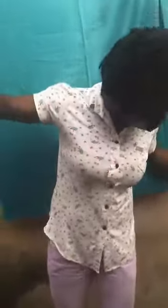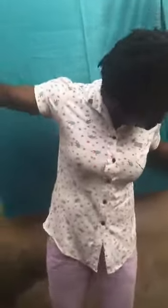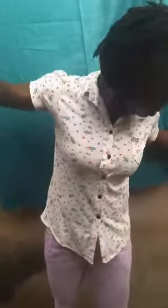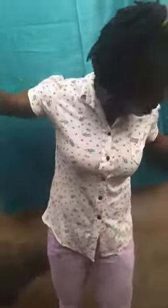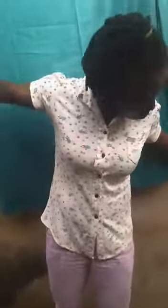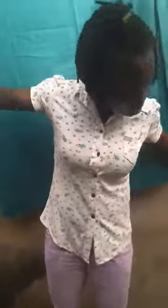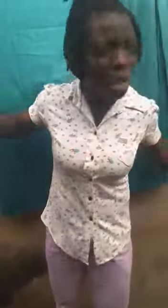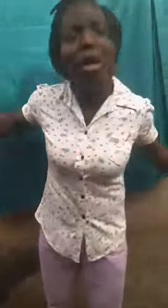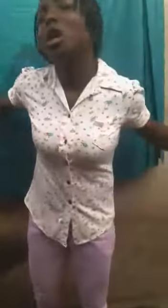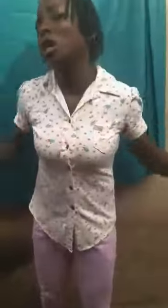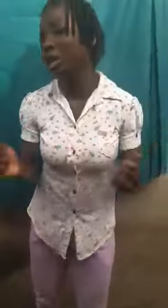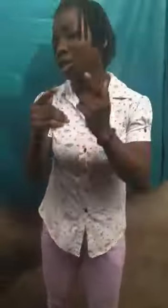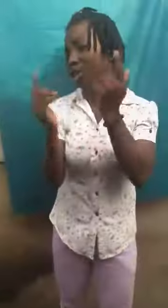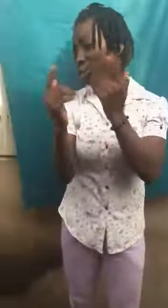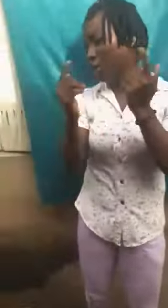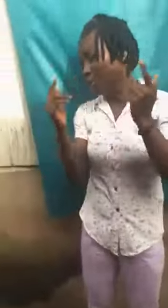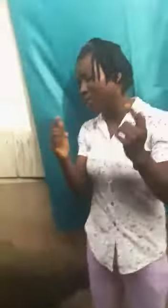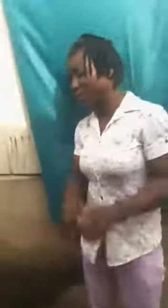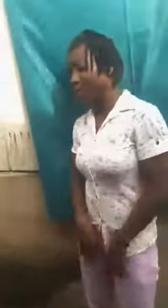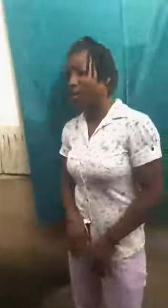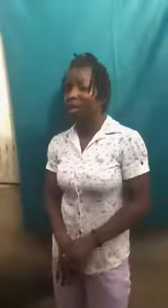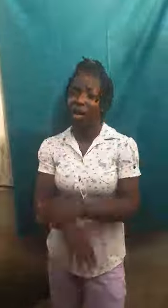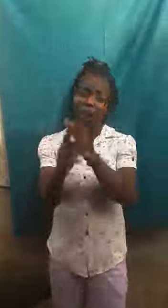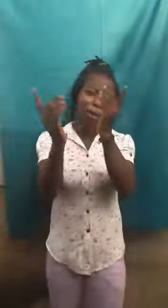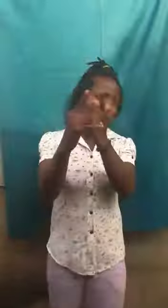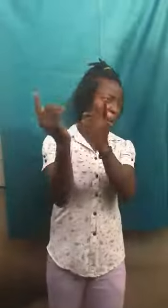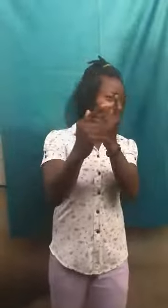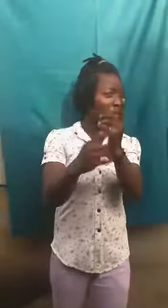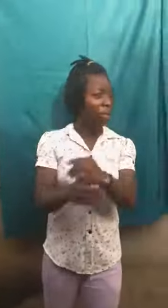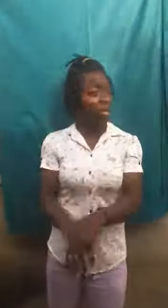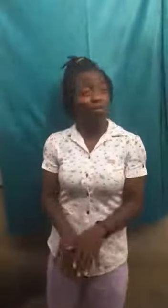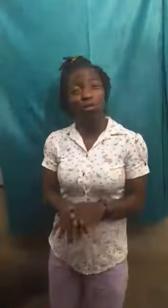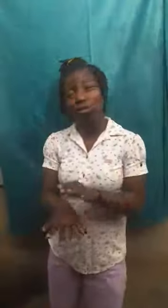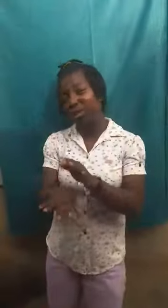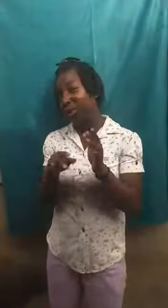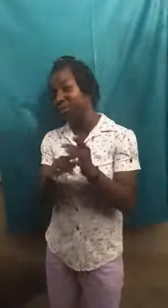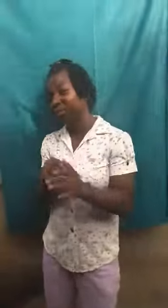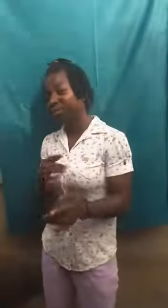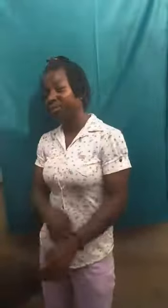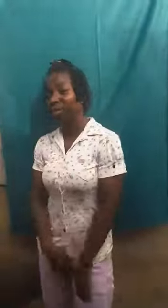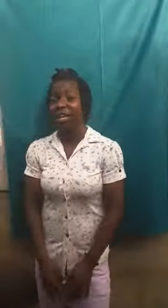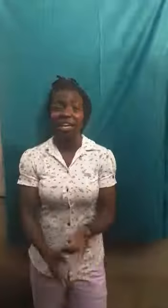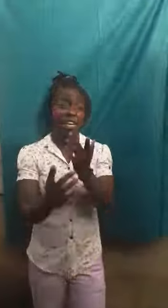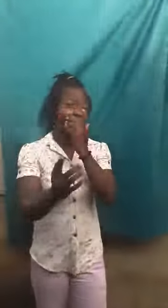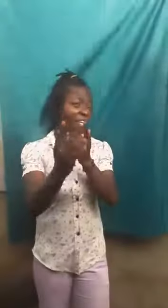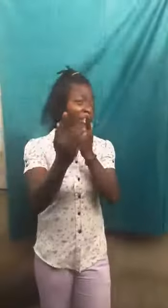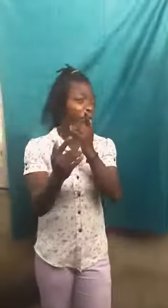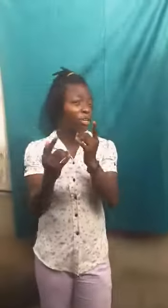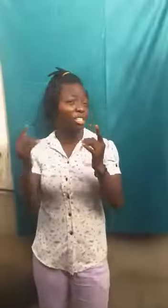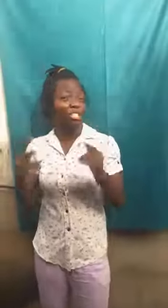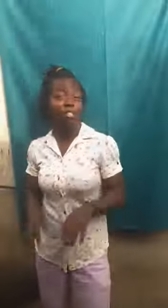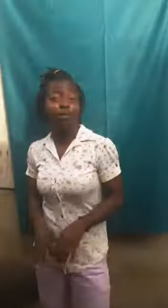it is what it is. Marrow, barrow, oliver. It is what it is.